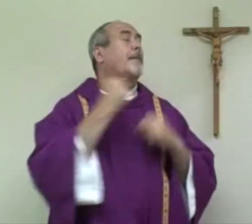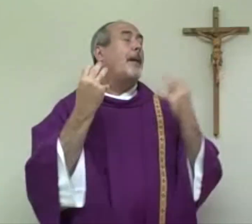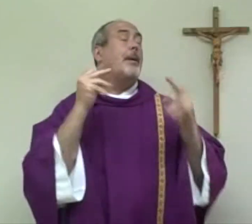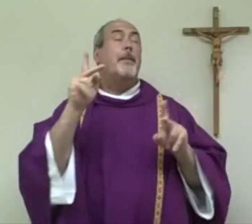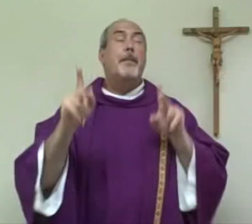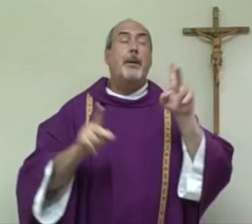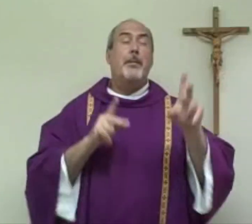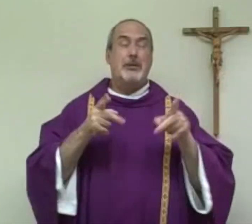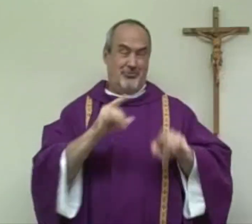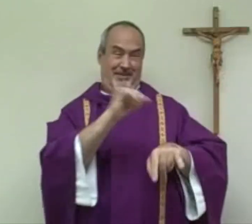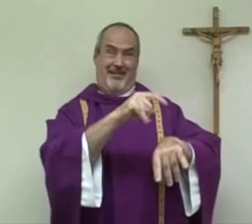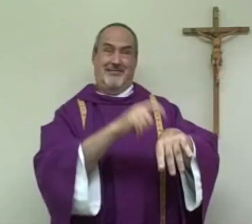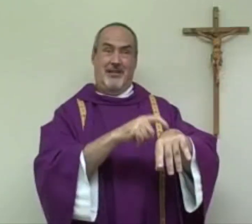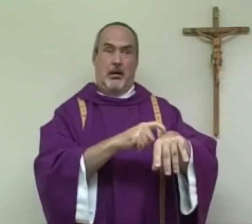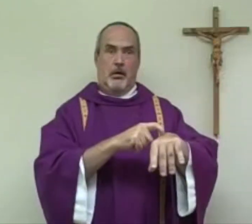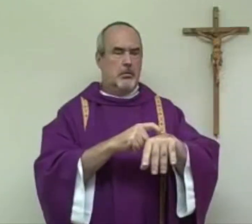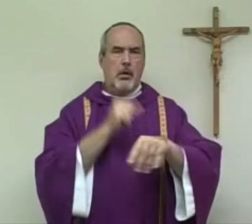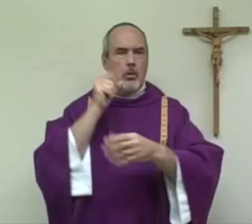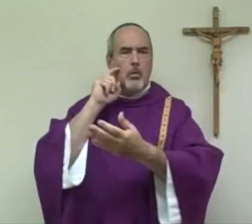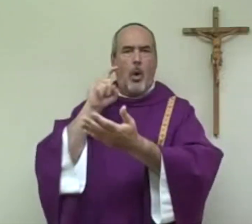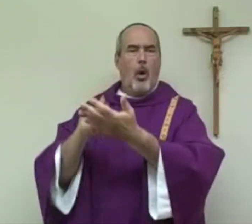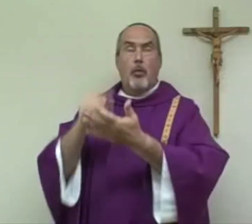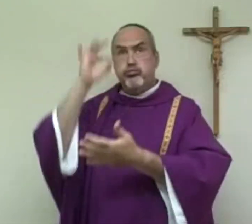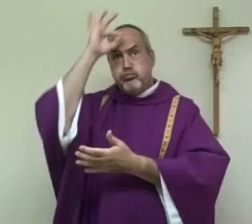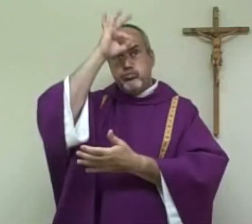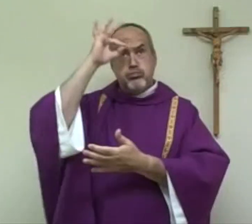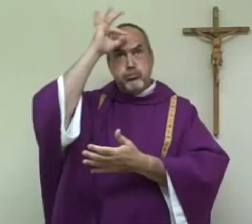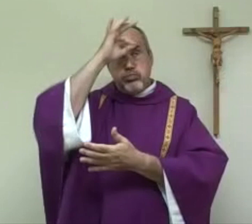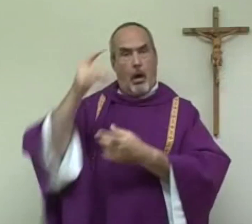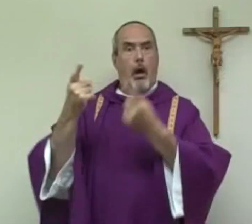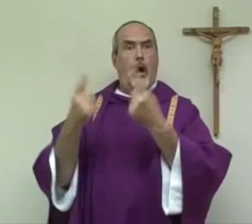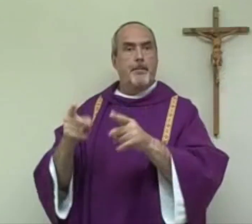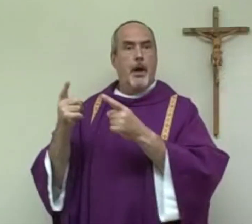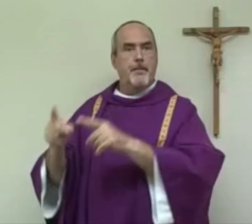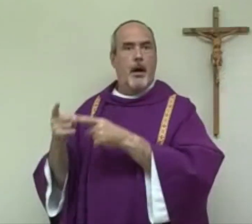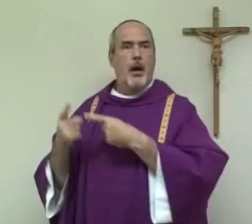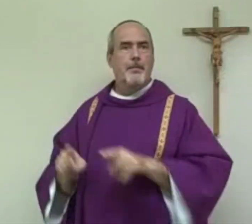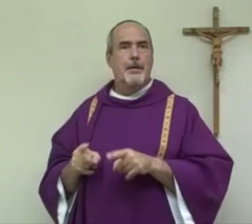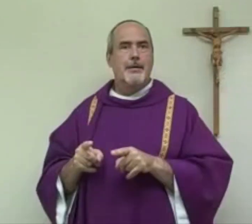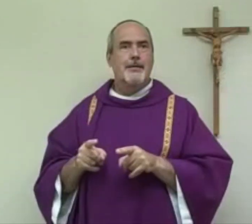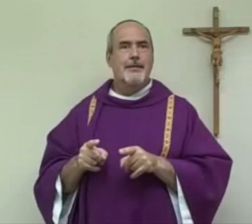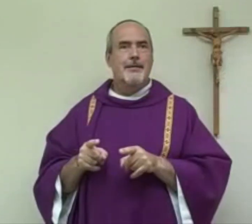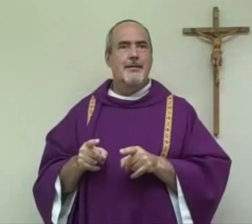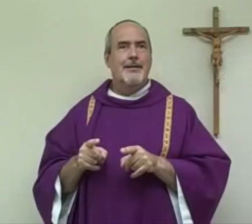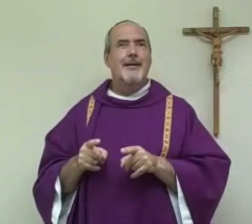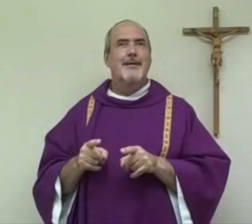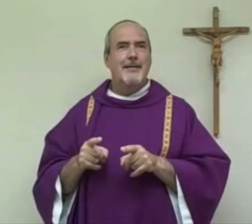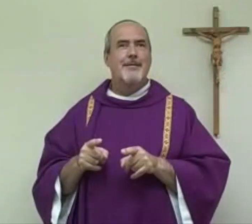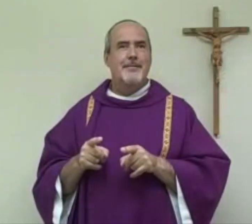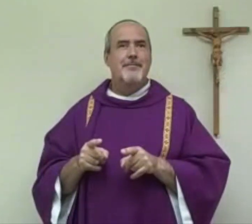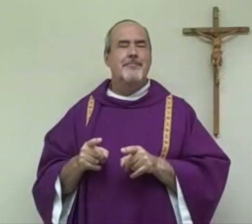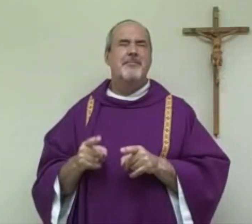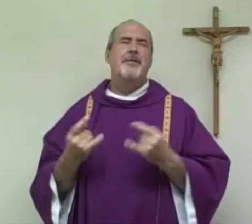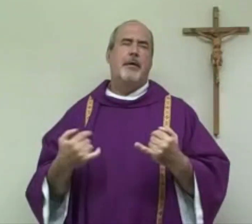God's miracles happening. But at that time, nobody else in all the land realized what God was